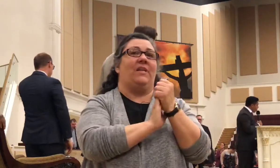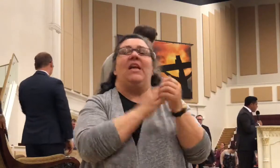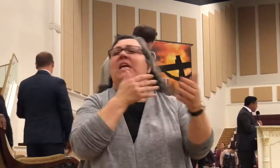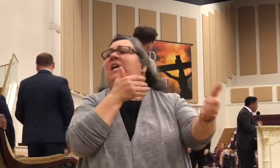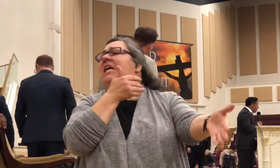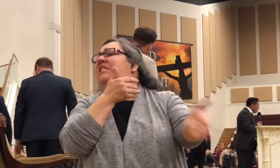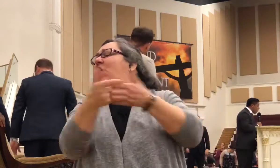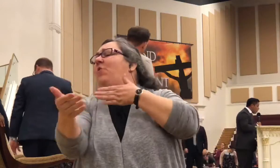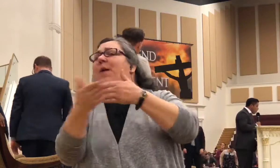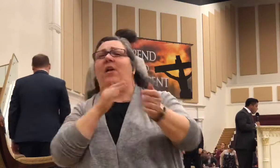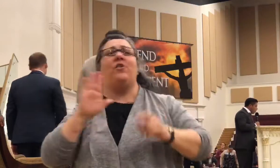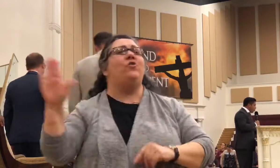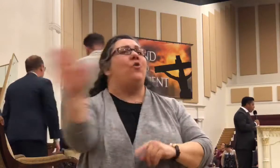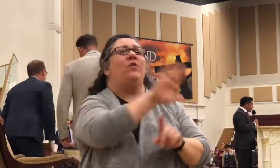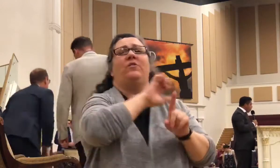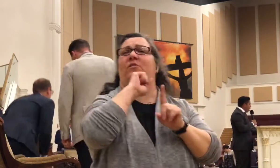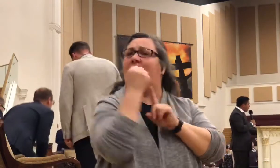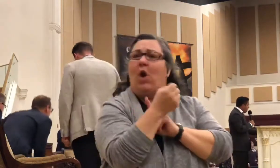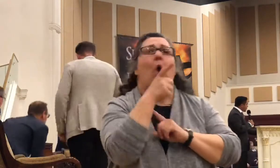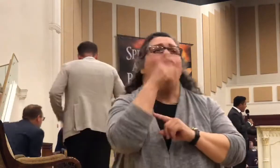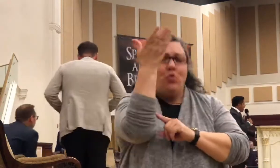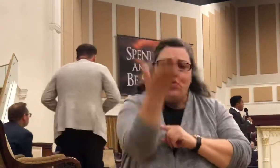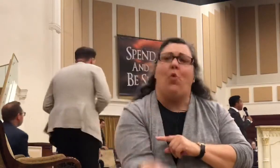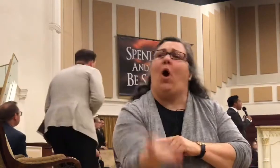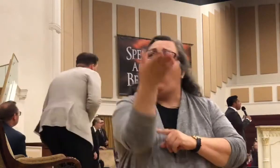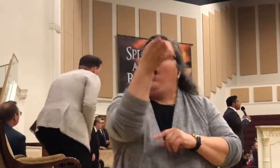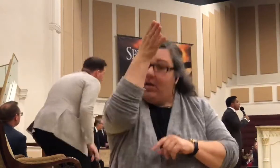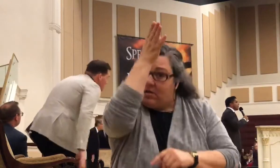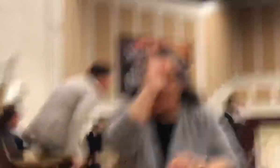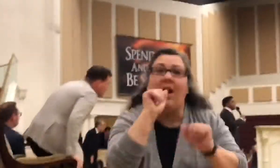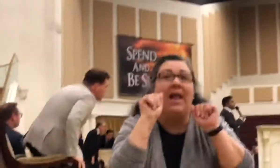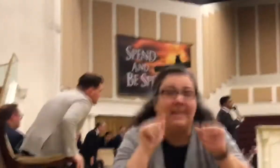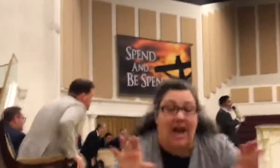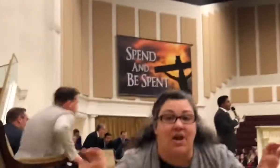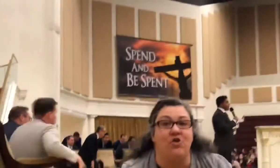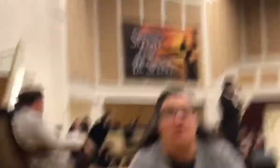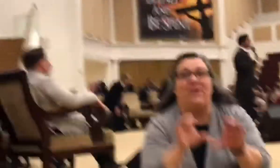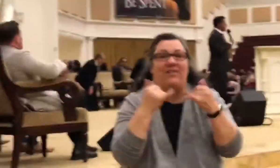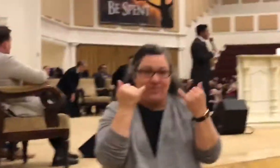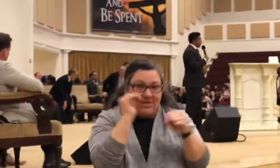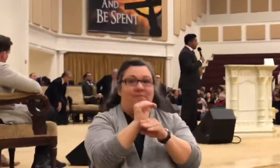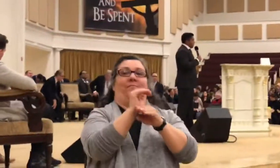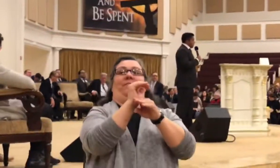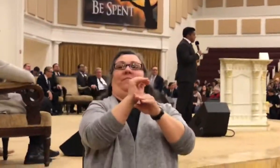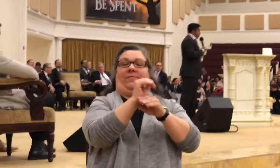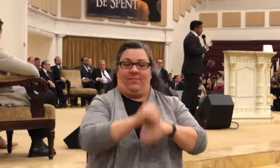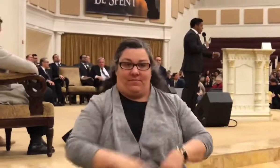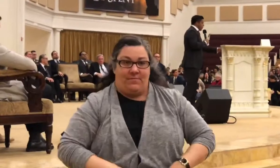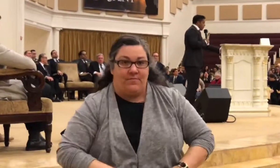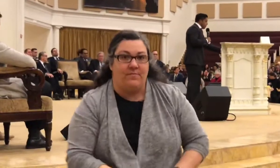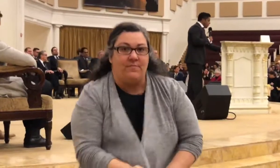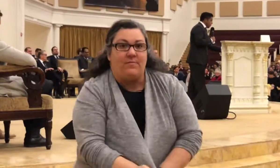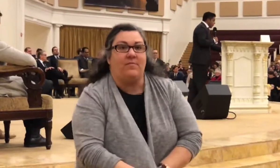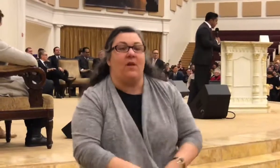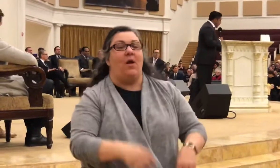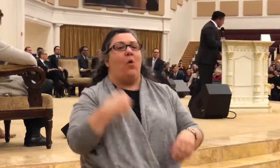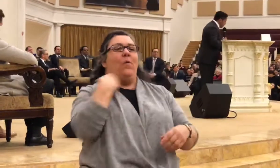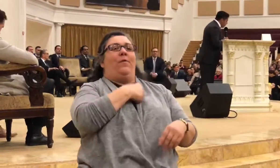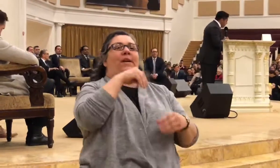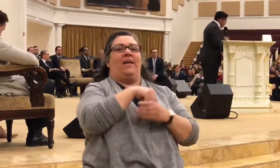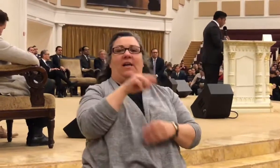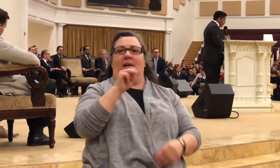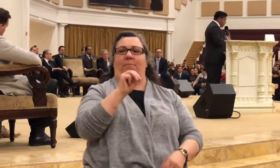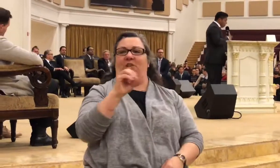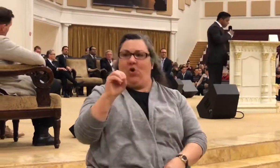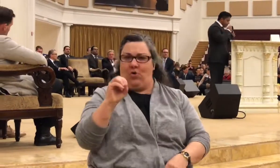Doesn't matter where you are or who you are, God can do it here today. As we were in Missouri not